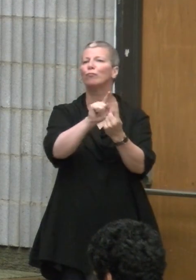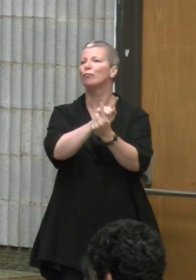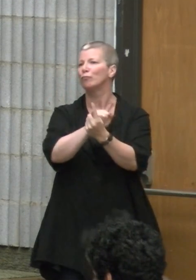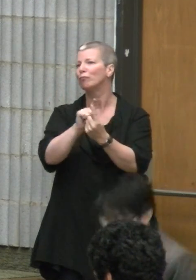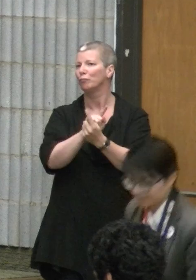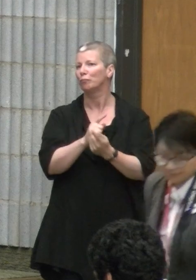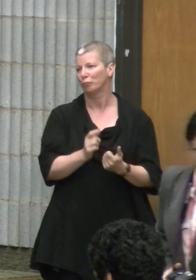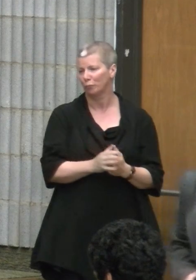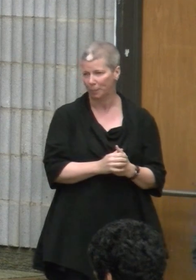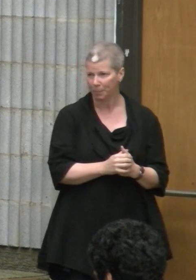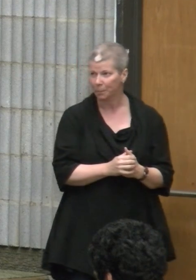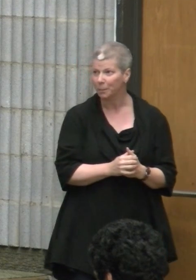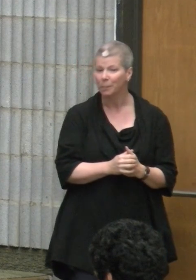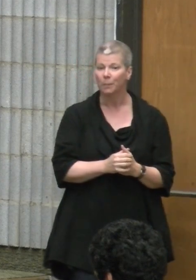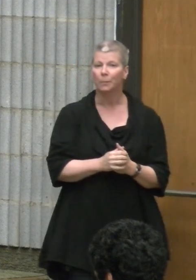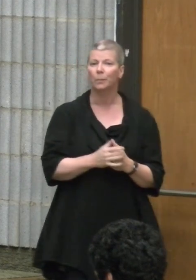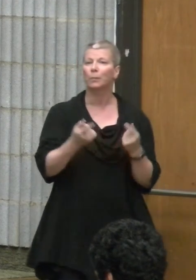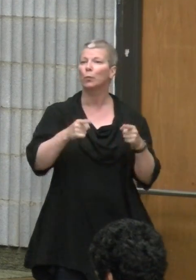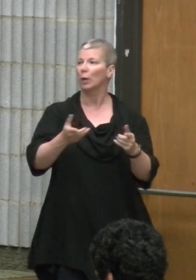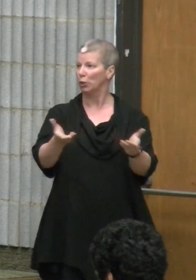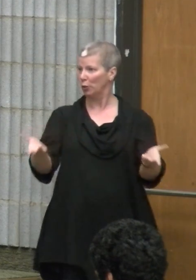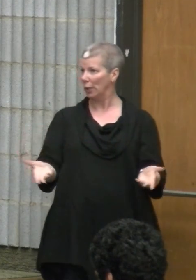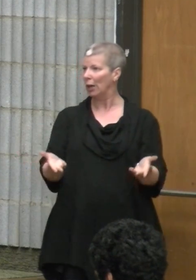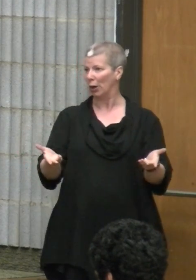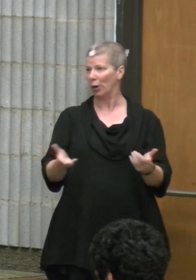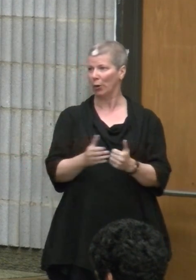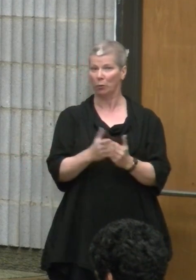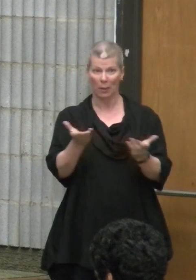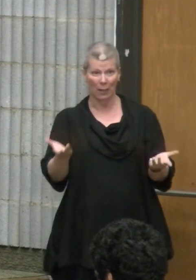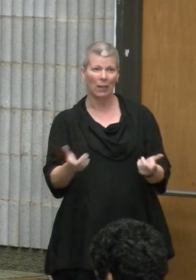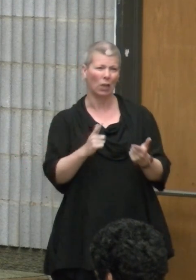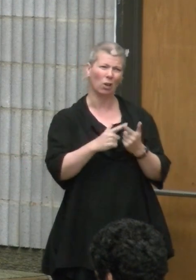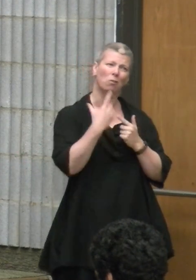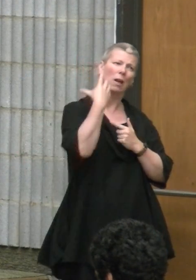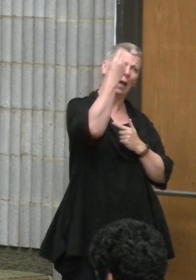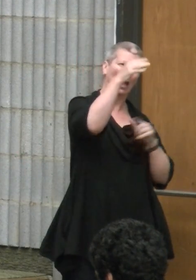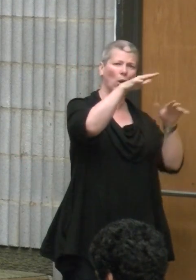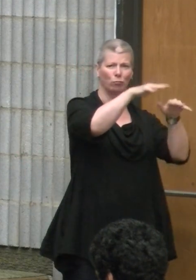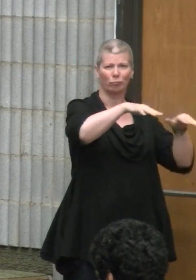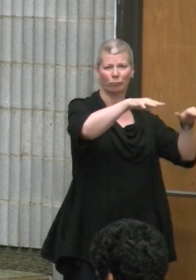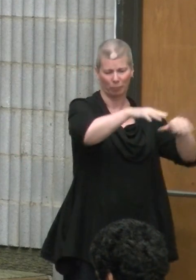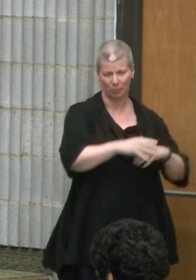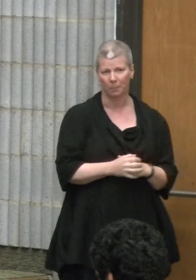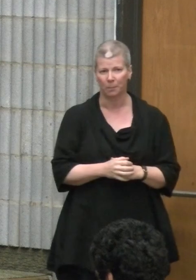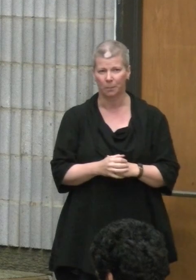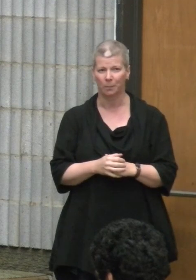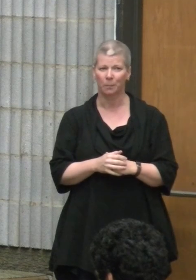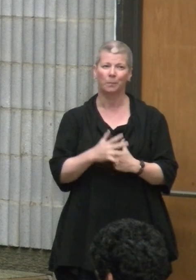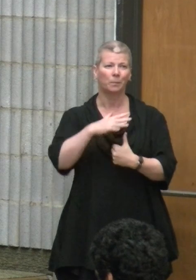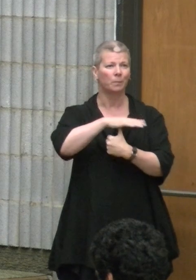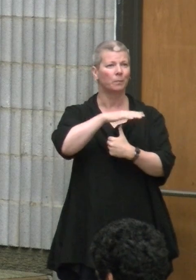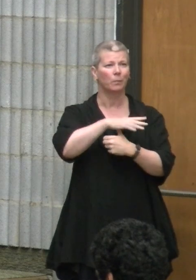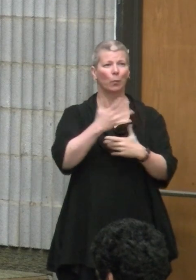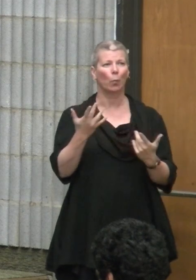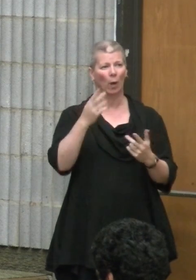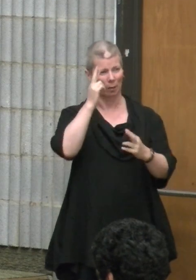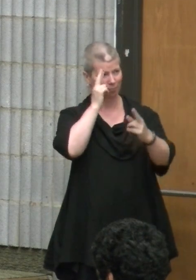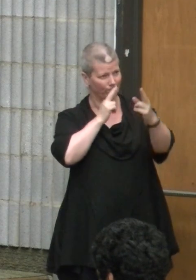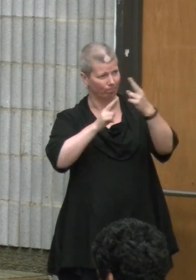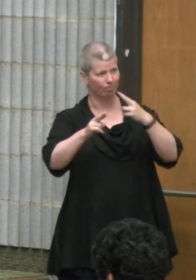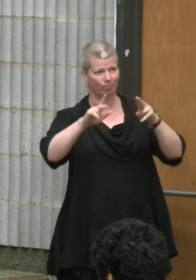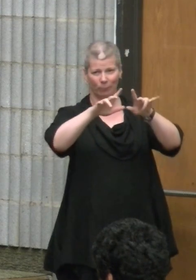just generally when you're in this space, and even beyond this space. So our first one is to respect diversity. So respect